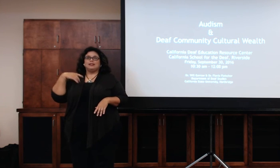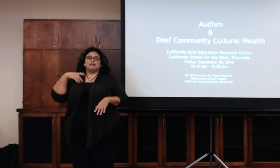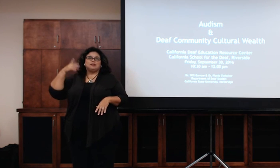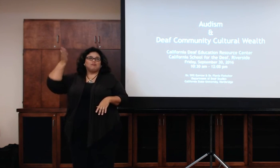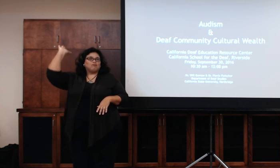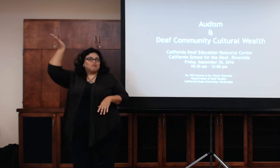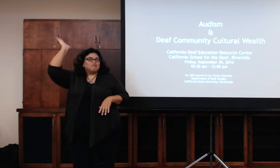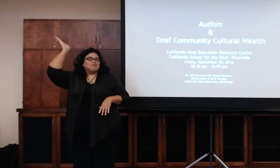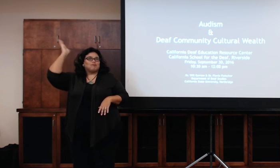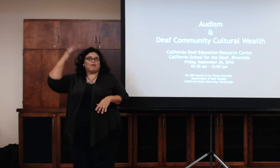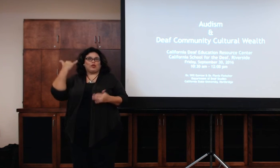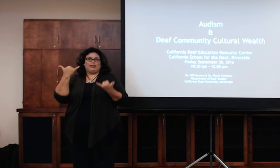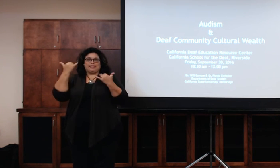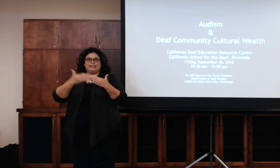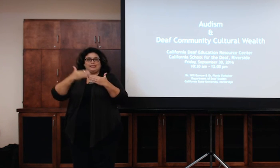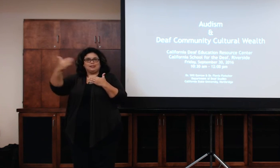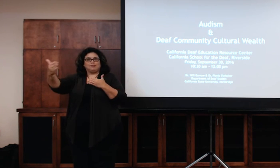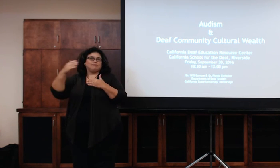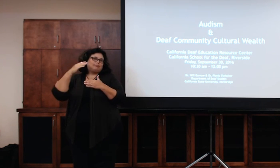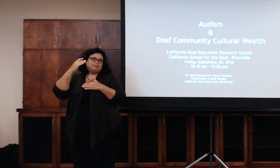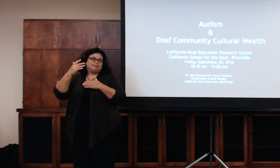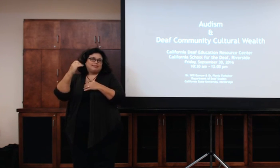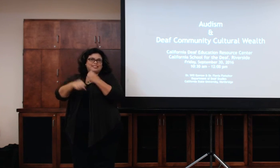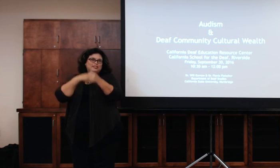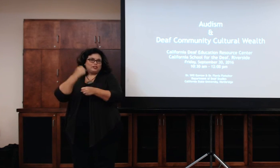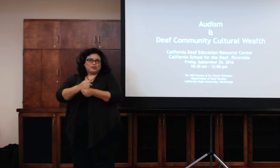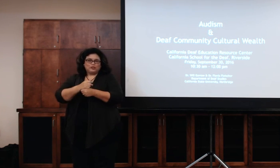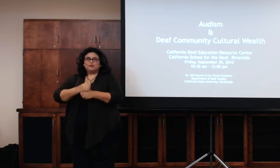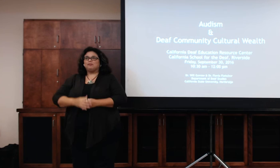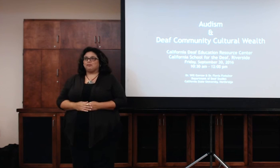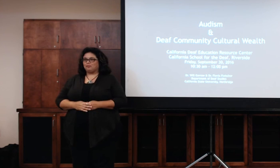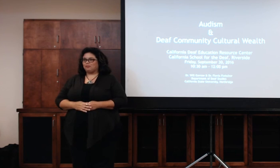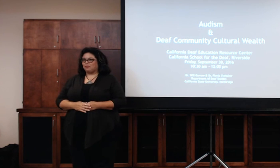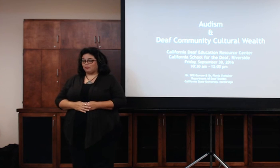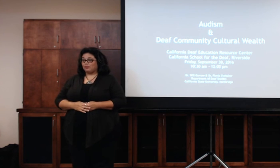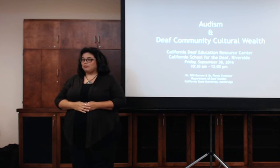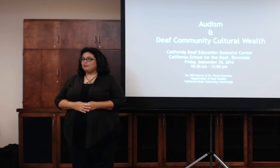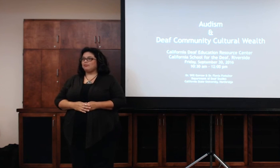CDERC. We have our presenters for this morning. We'll have presentations throughout this entire year.